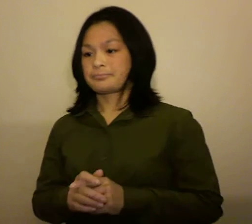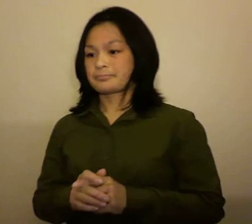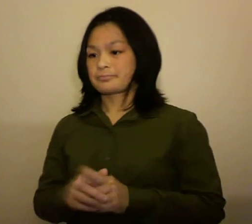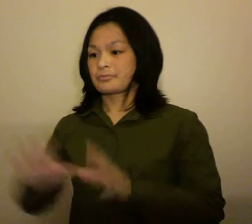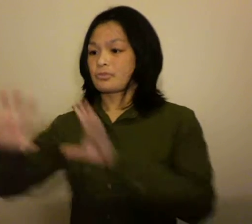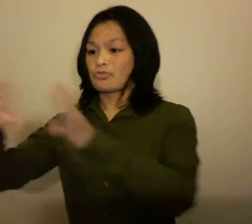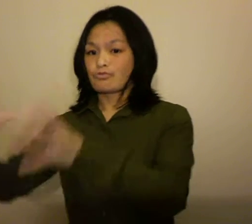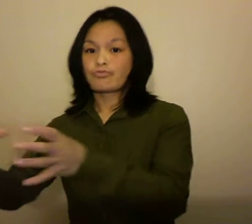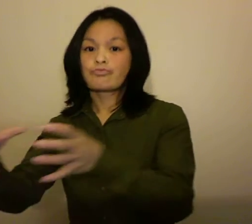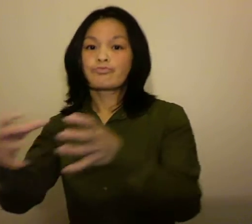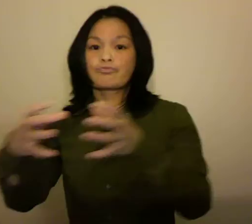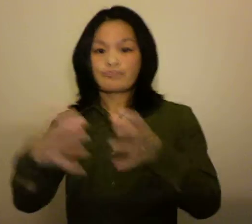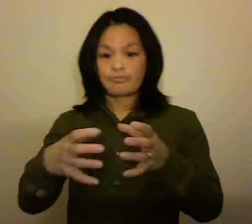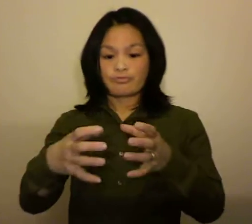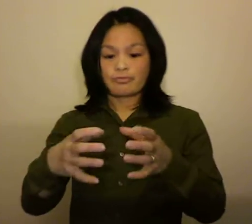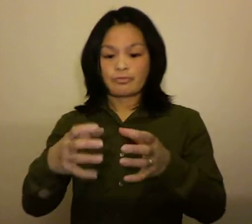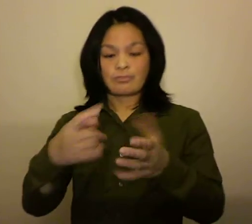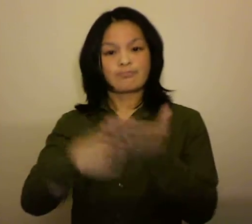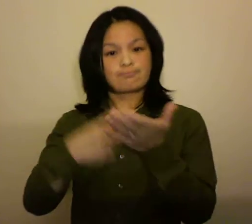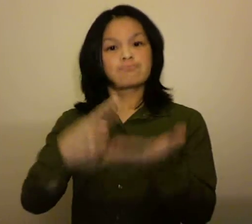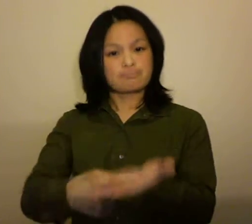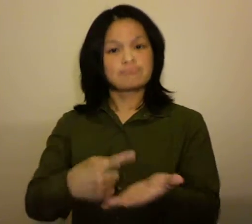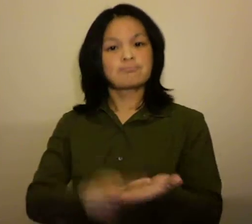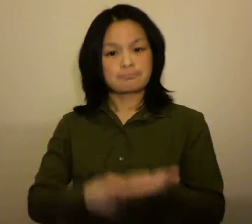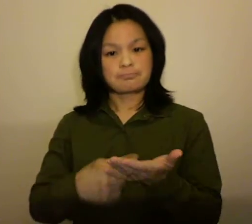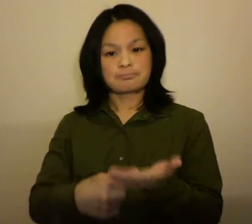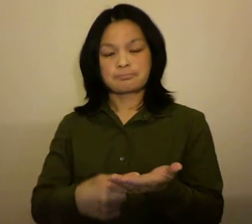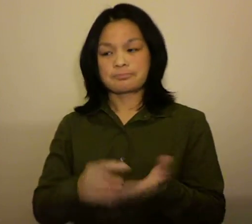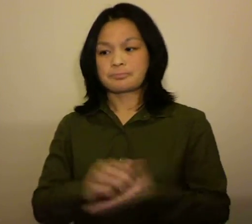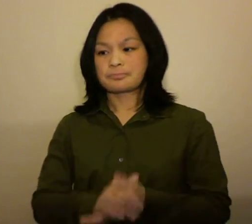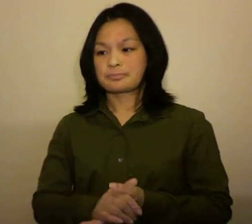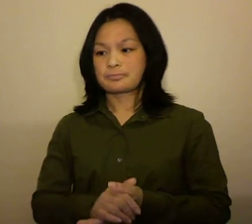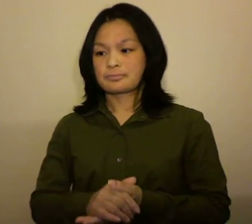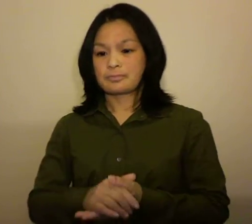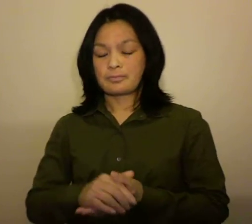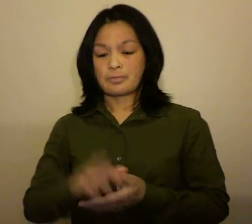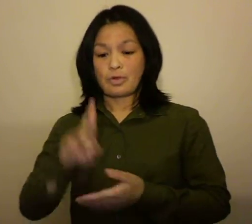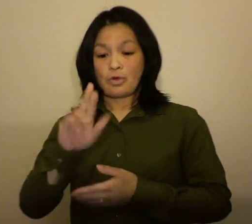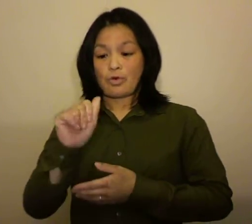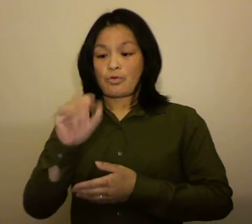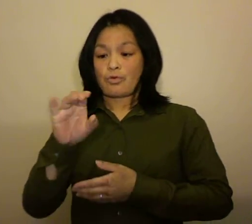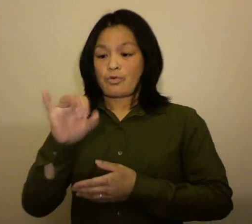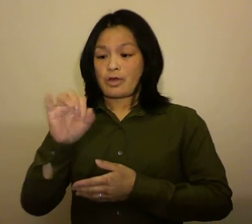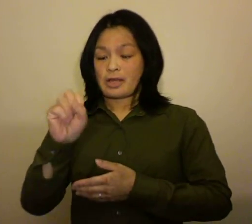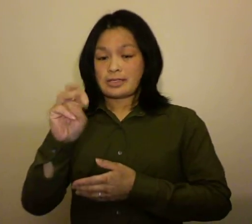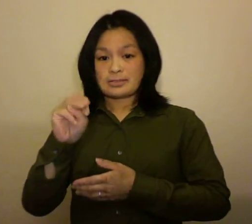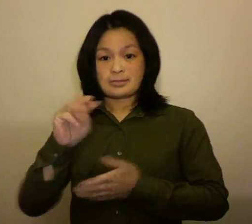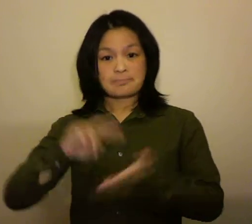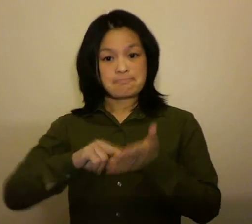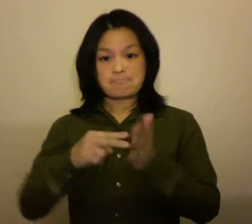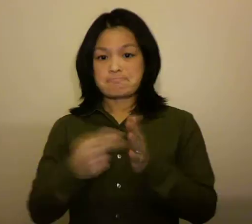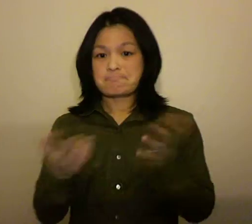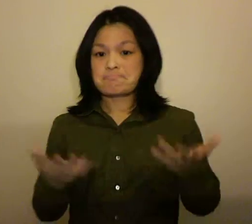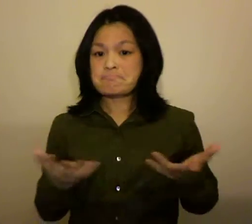for lunch. To understand racism, we must define this and recognize its two key